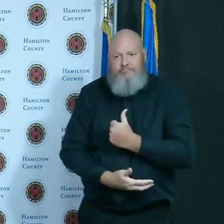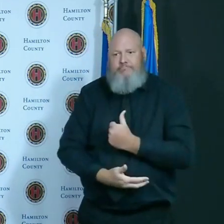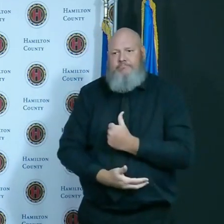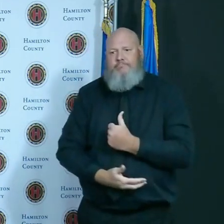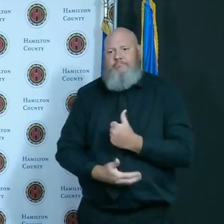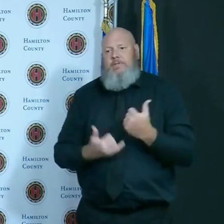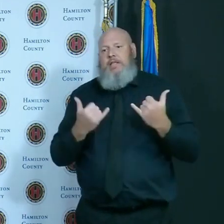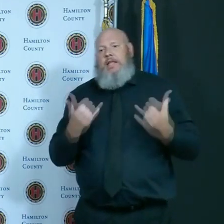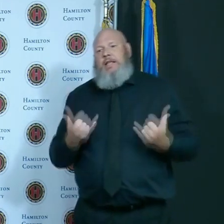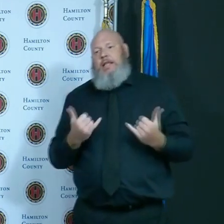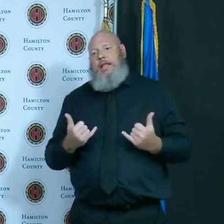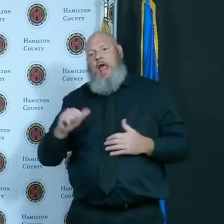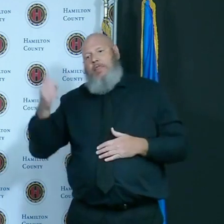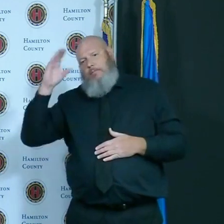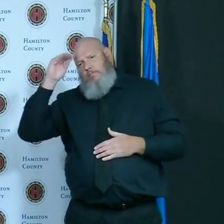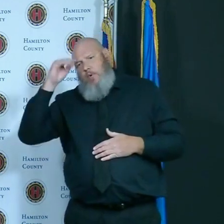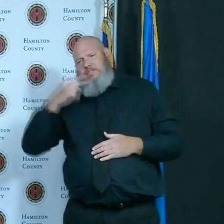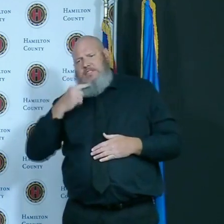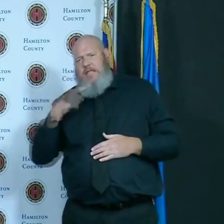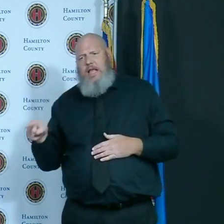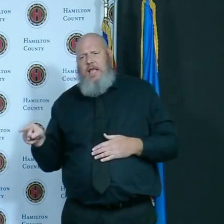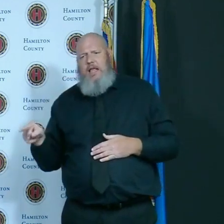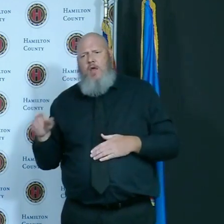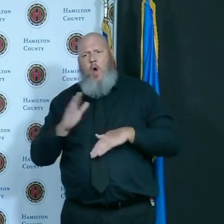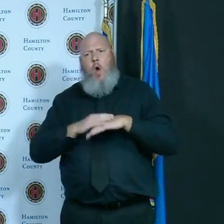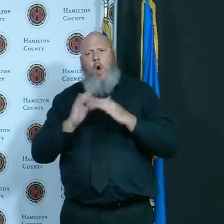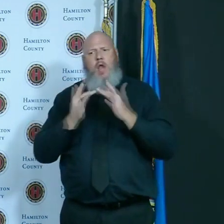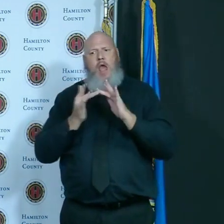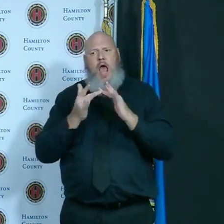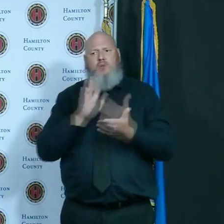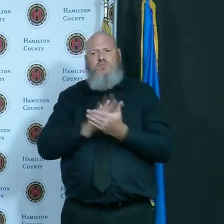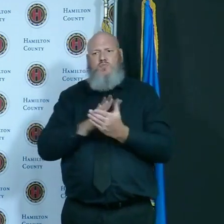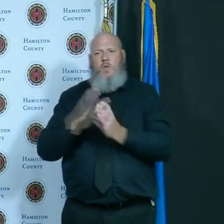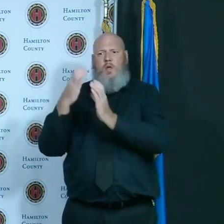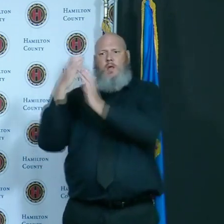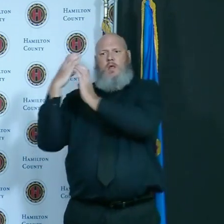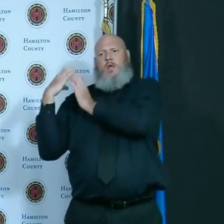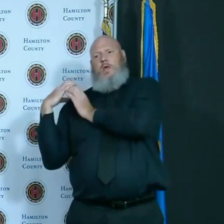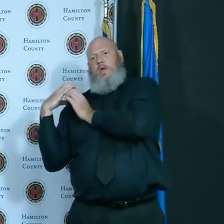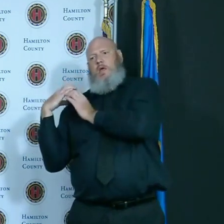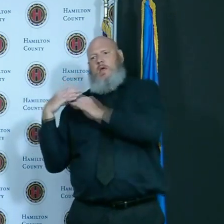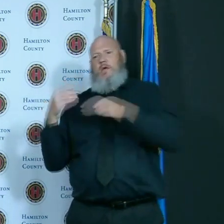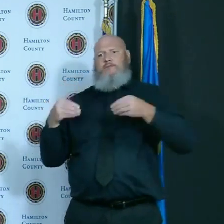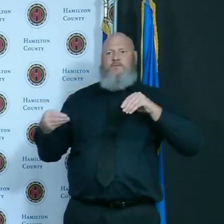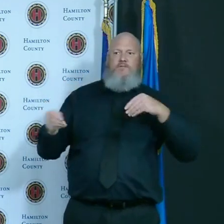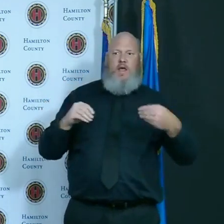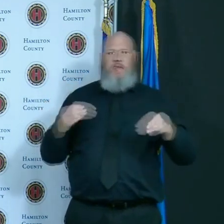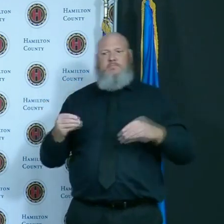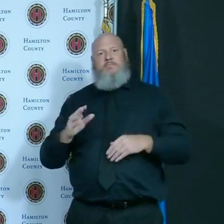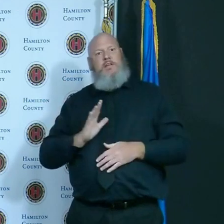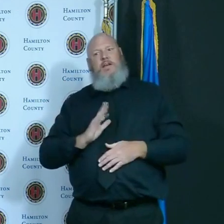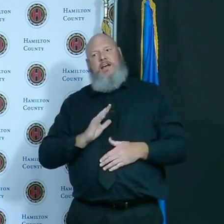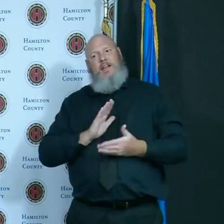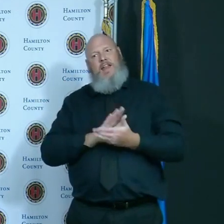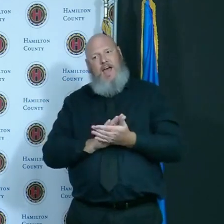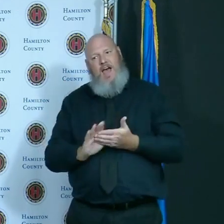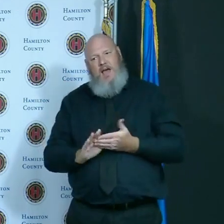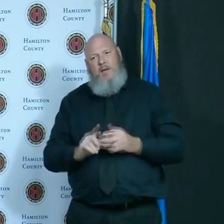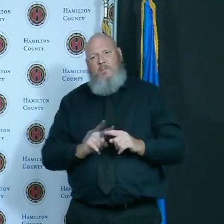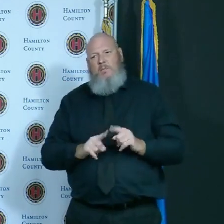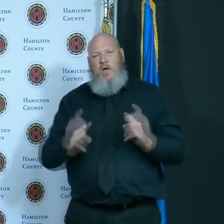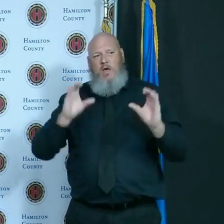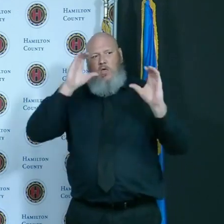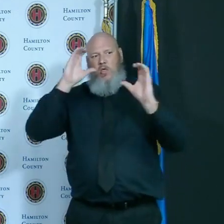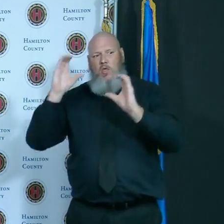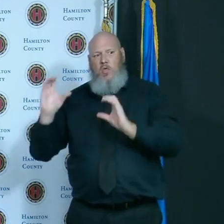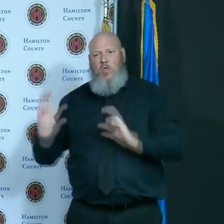at school, so that's one thing that's different. Flexibility is nice, but sometimes you find yourself having to stay up or wake